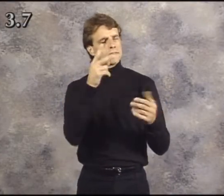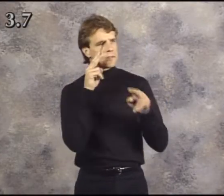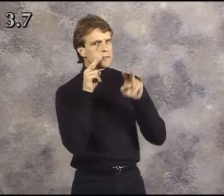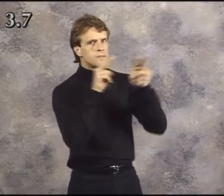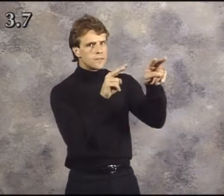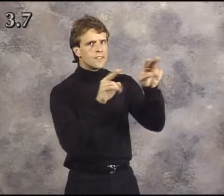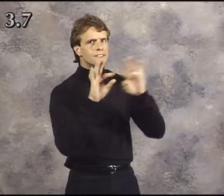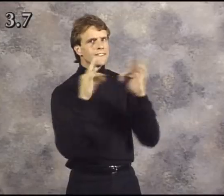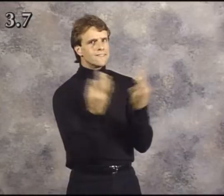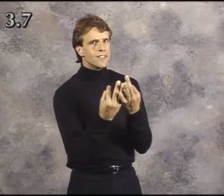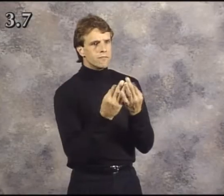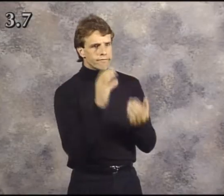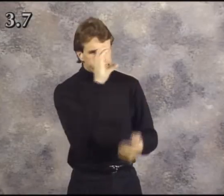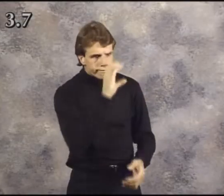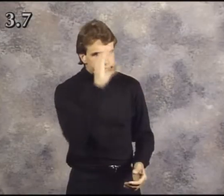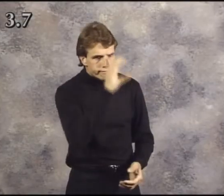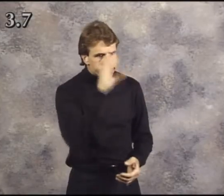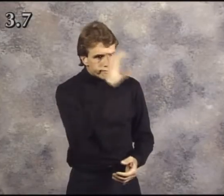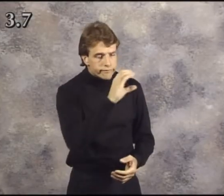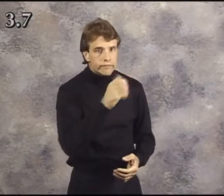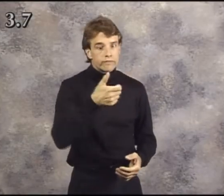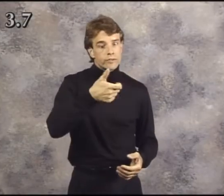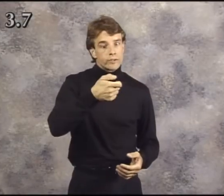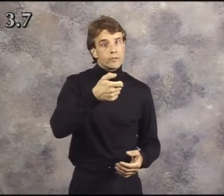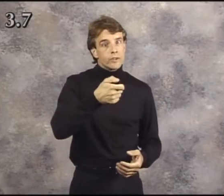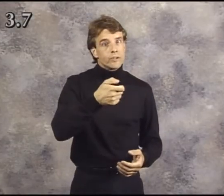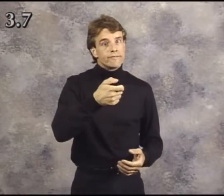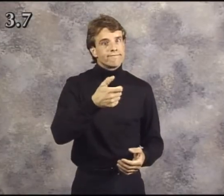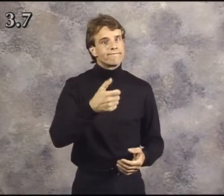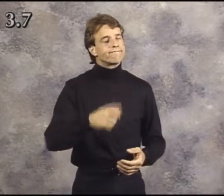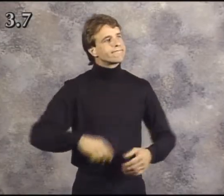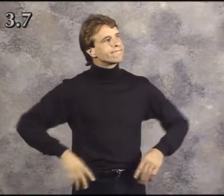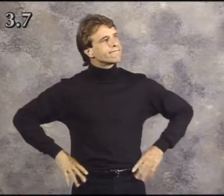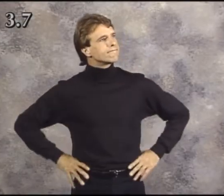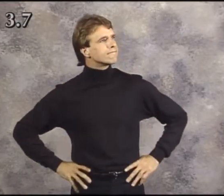Now, let's watch the family search for that remote control.